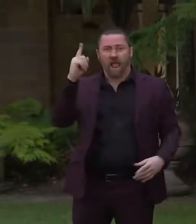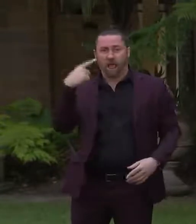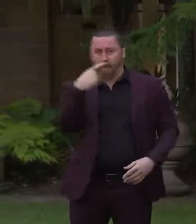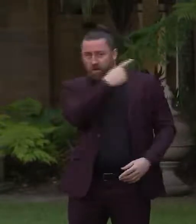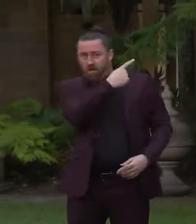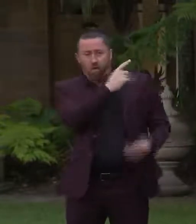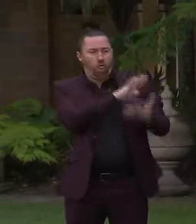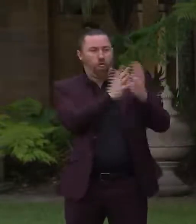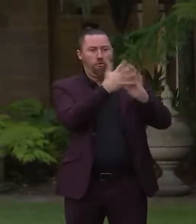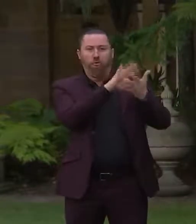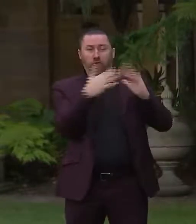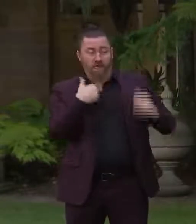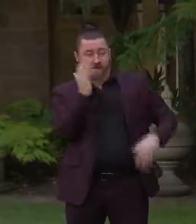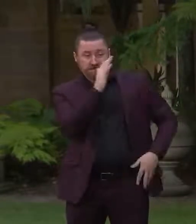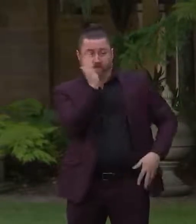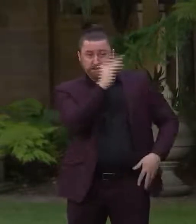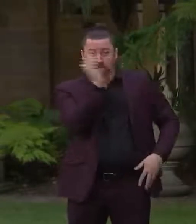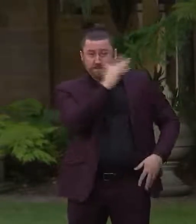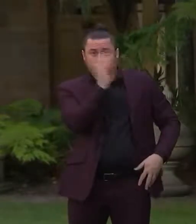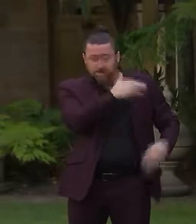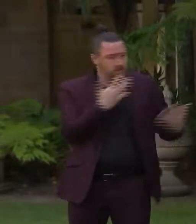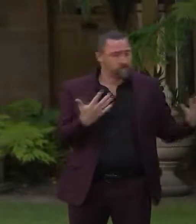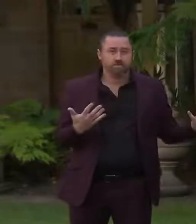sit with the Prime Minister.